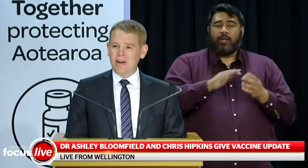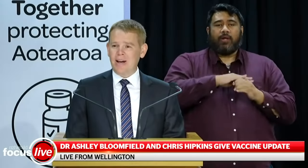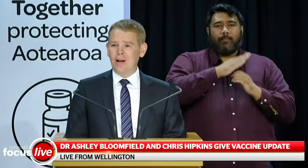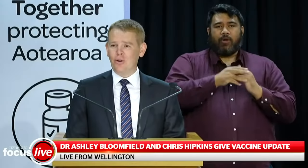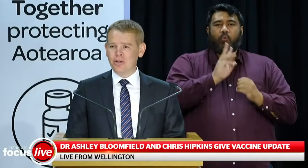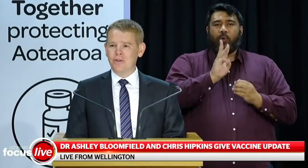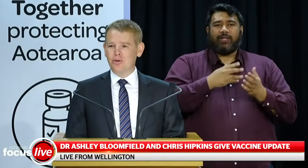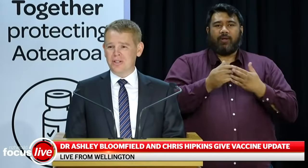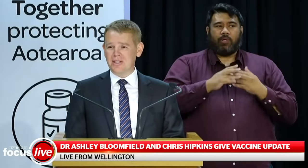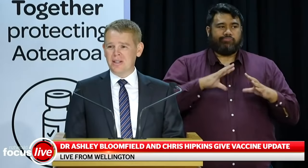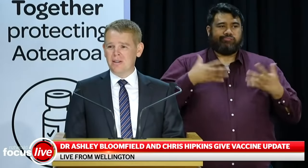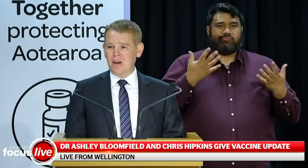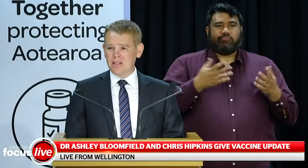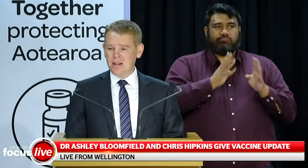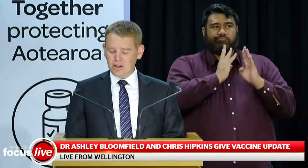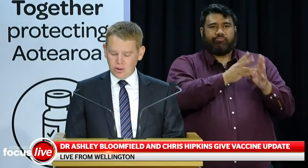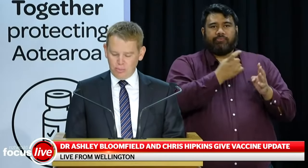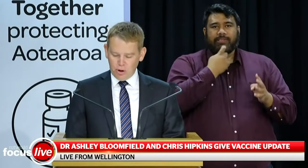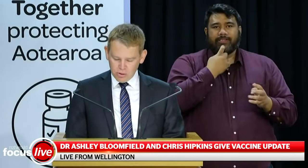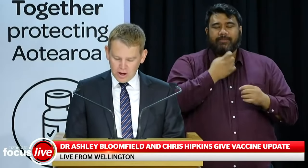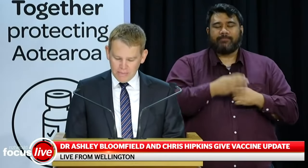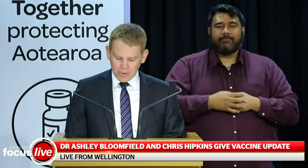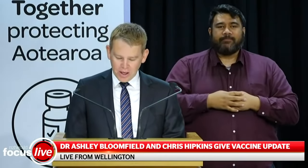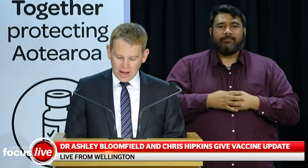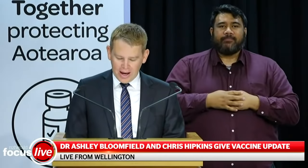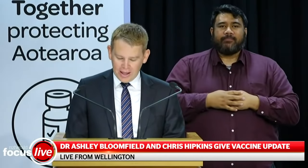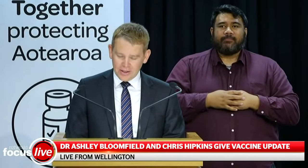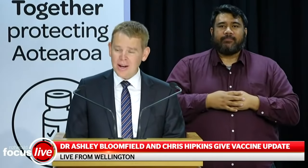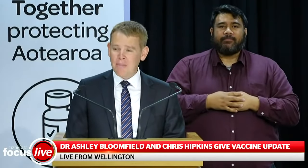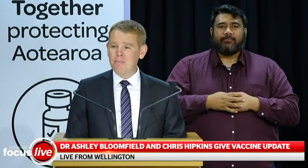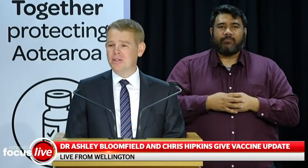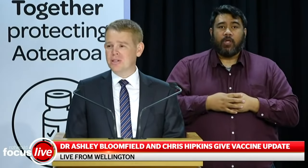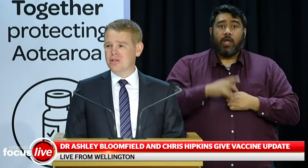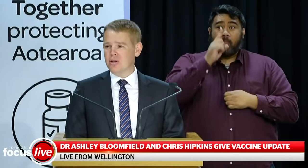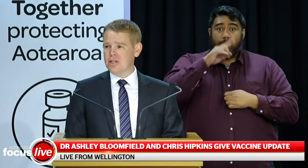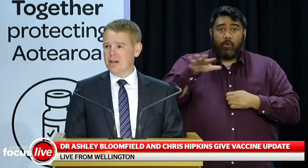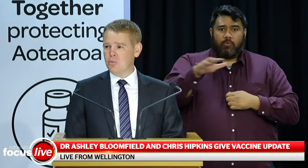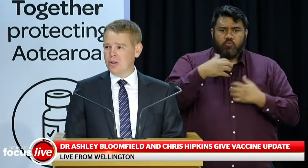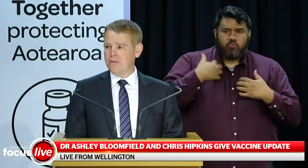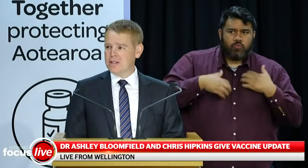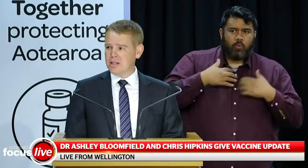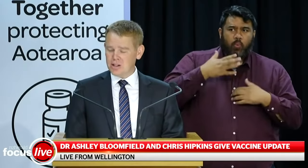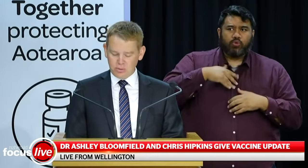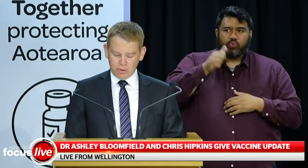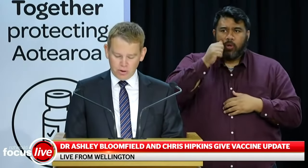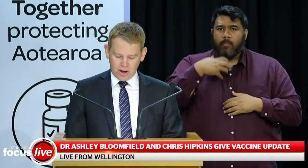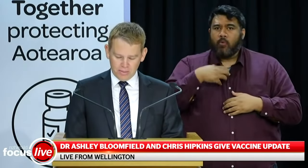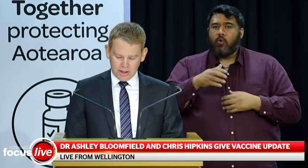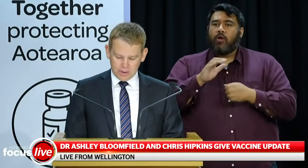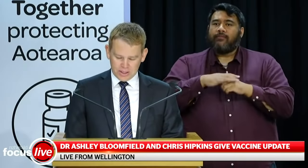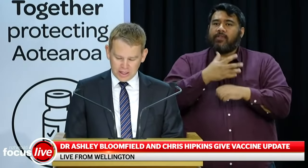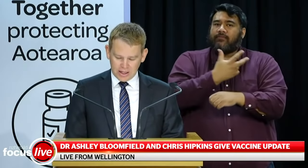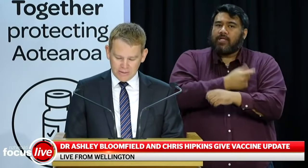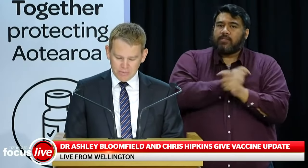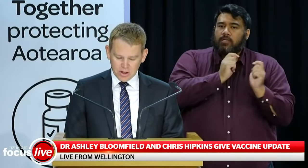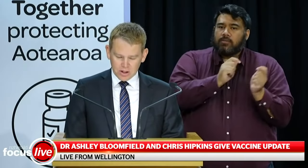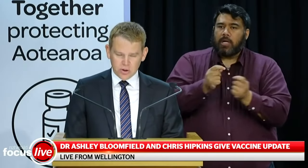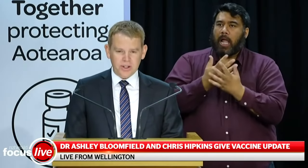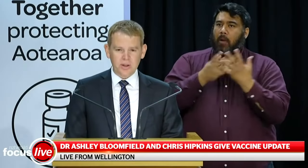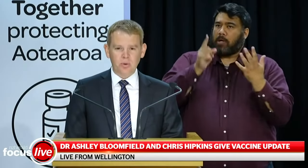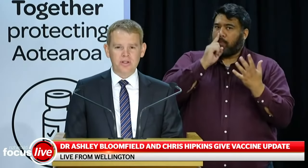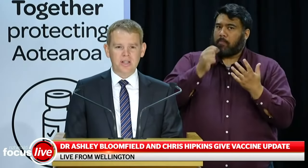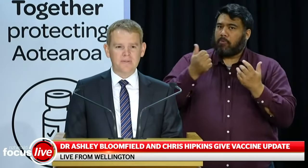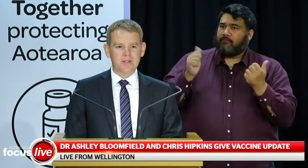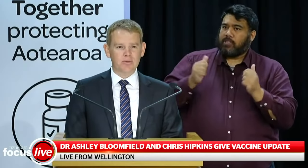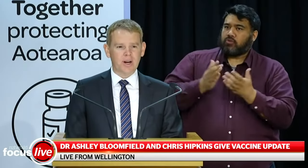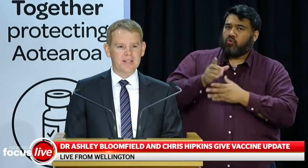know there has been a lot of interest in the vaccination program and the numbers associated with the vaccination program in particular. So